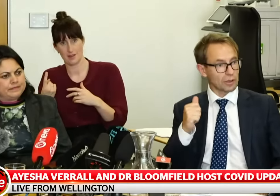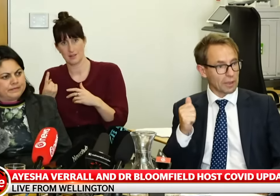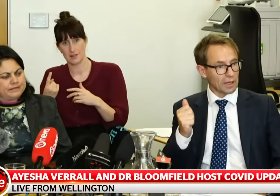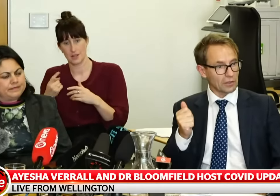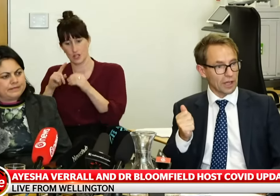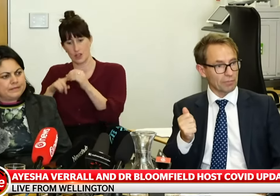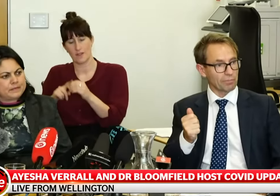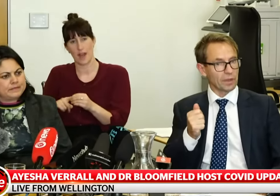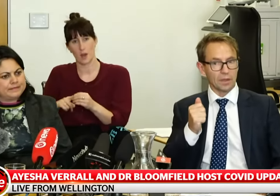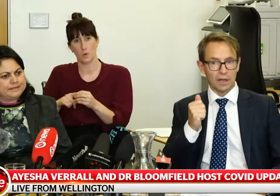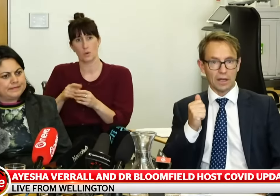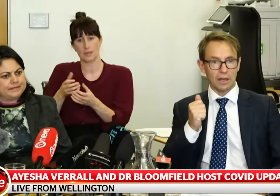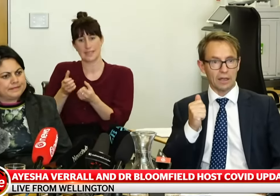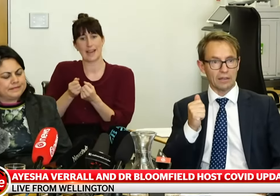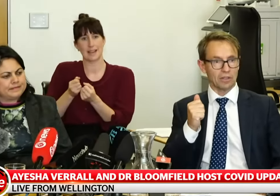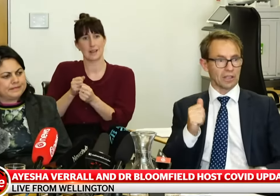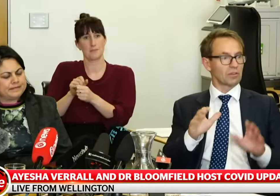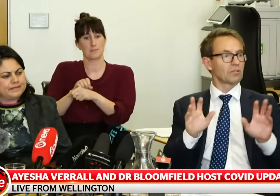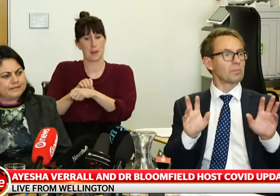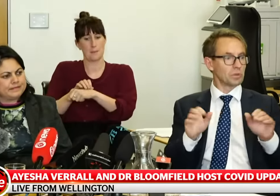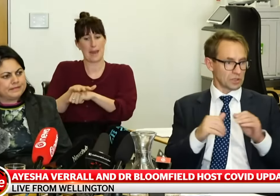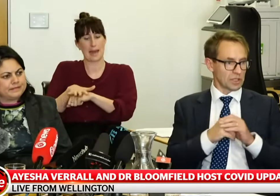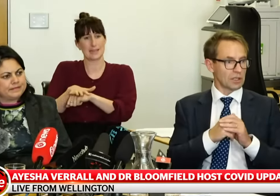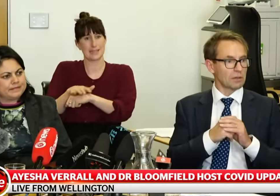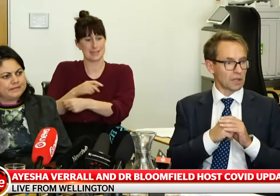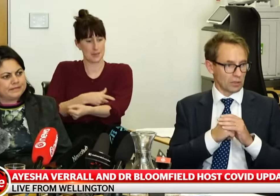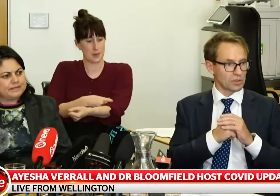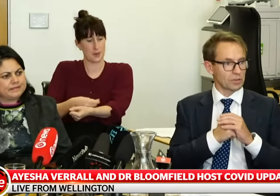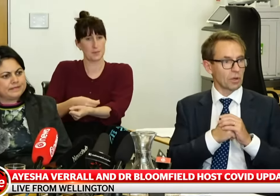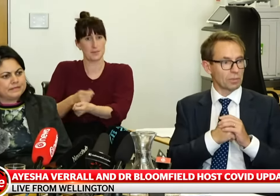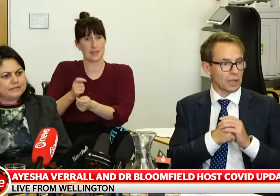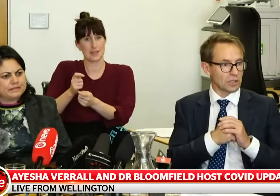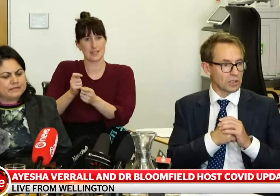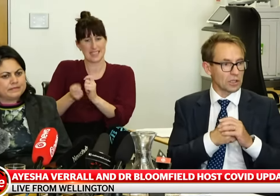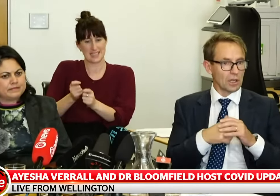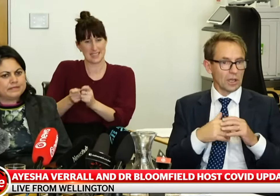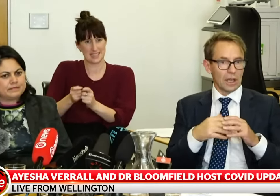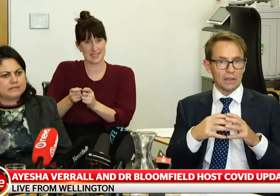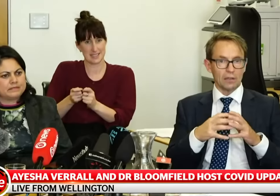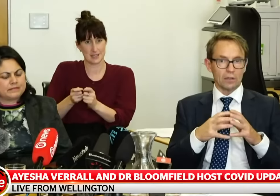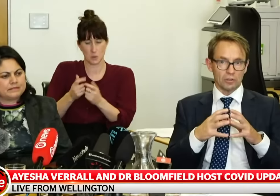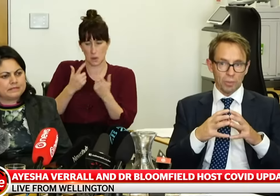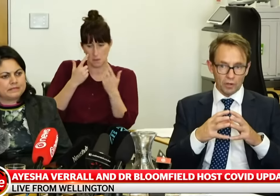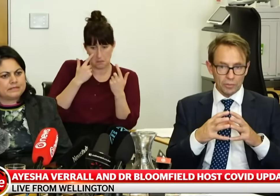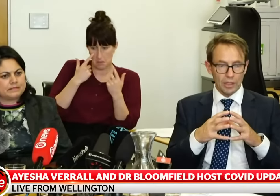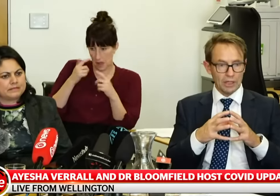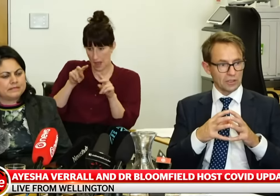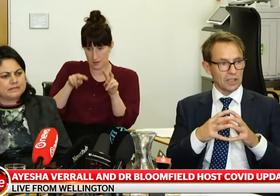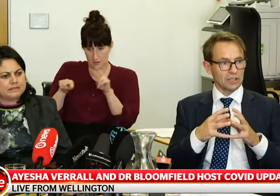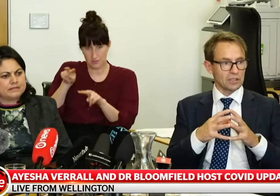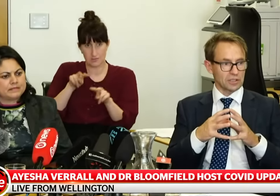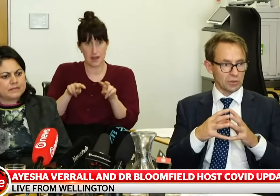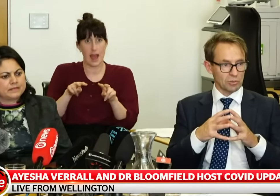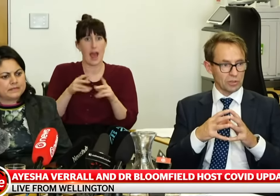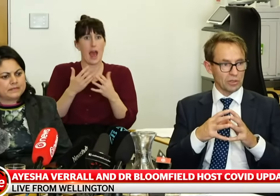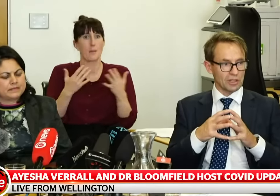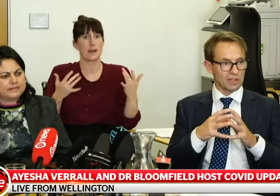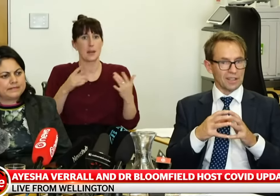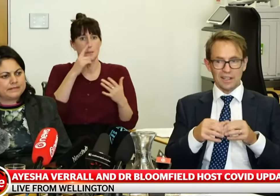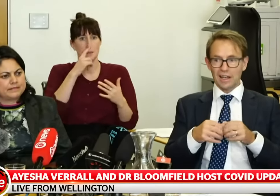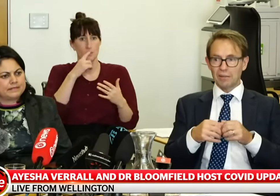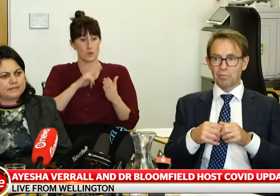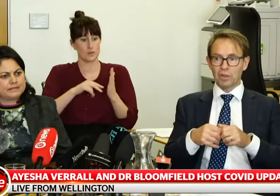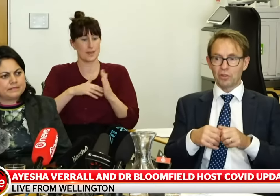raised earlier about the level of immunity across the population. And it is possible, I understand, to distinguish